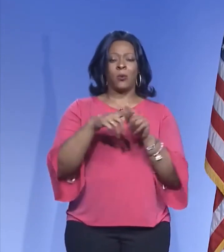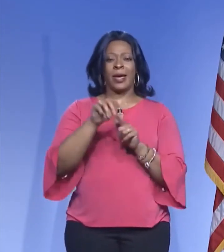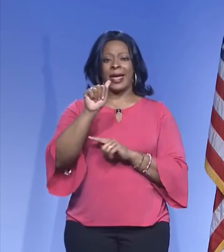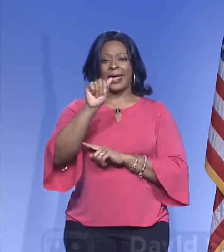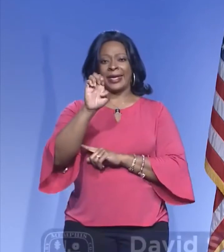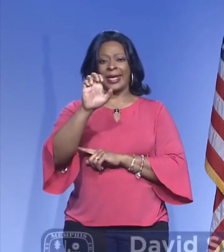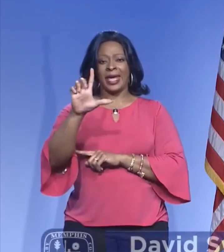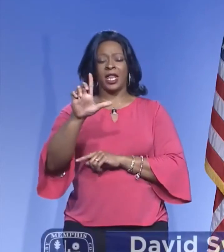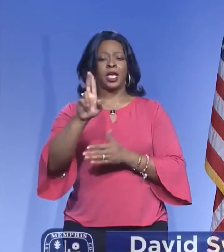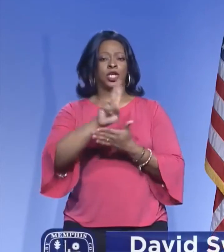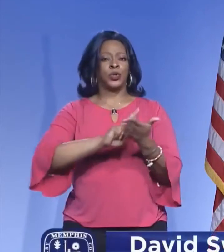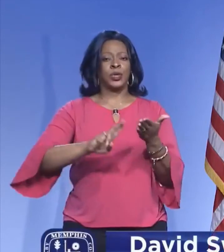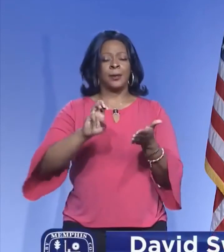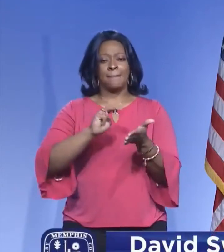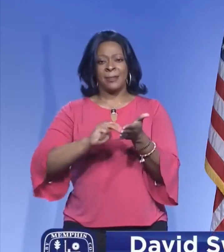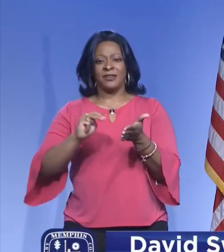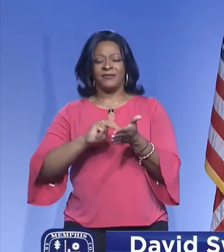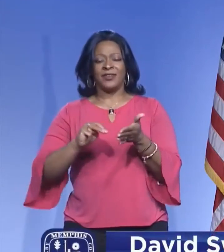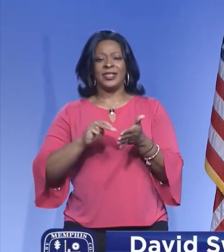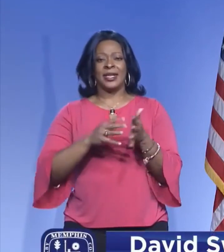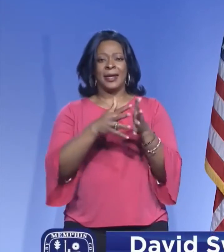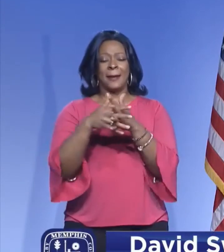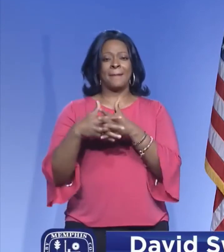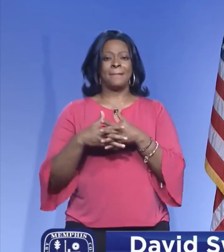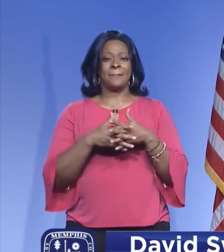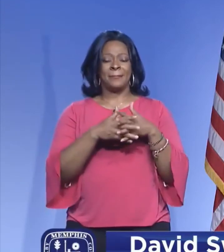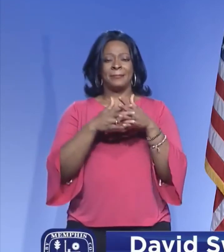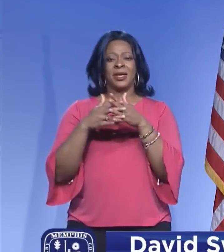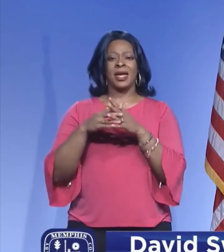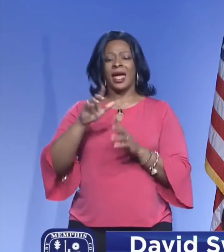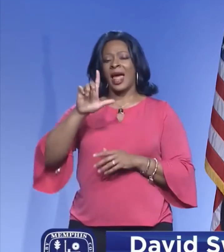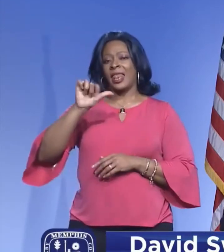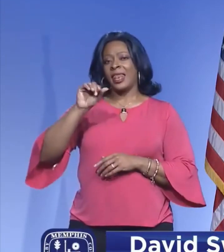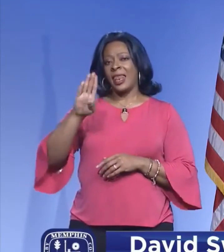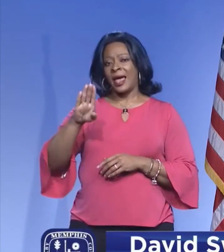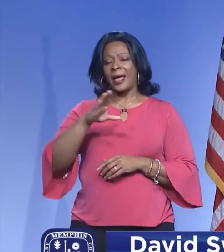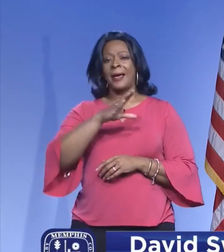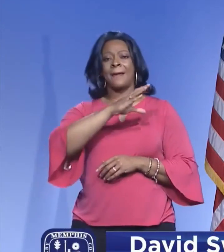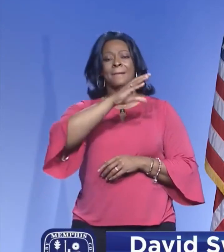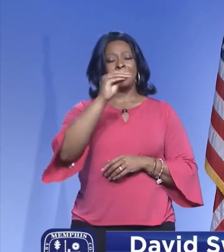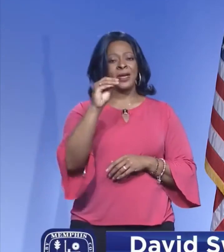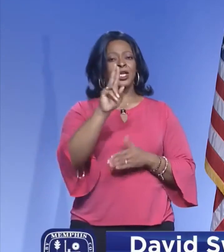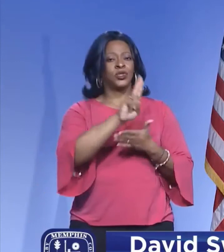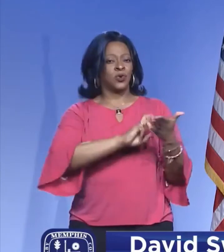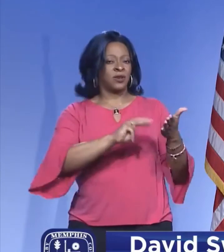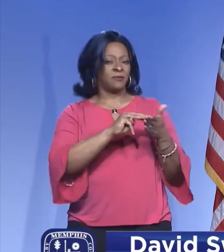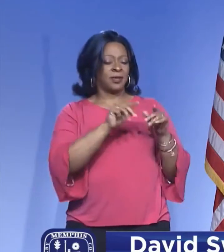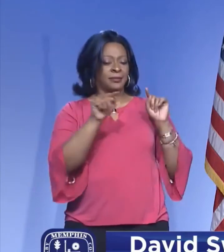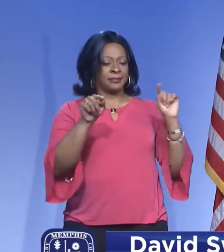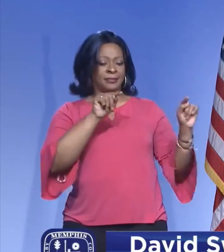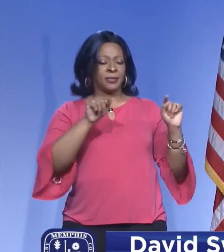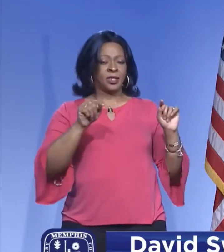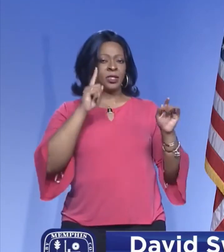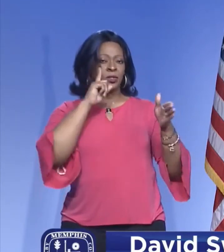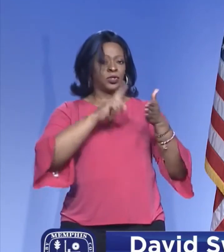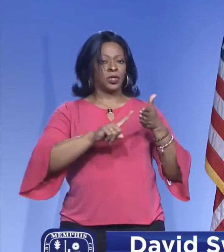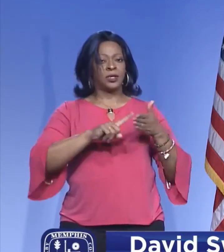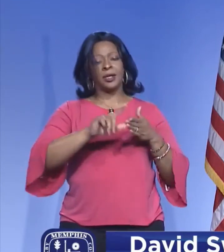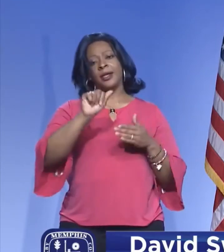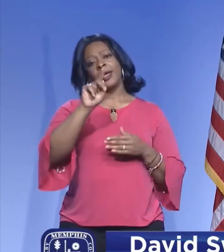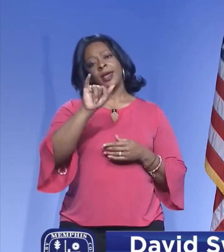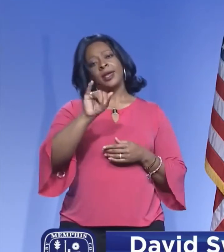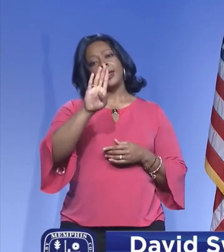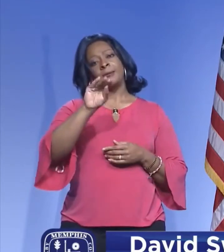and the University of Memphis, American Esoteric Laboratories, and the University of Memphis, where they look at antibody levels in blood